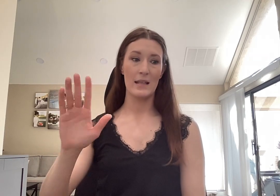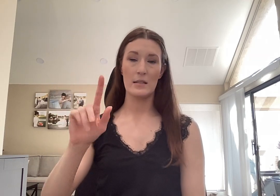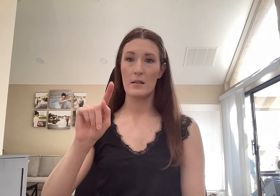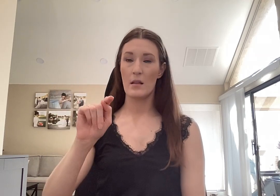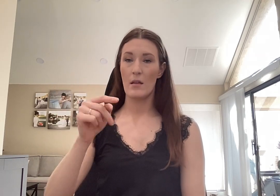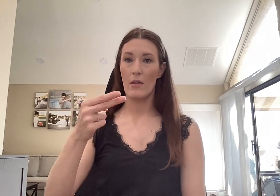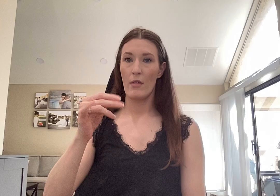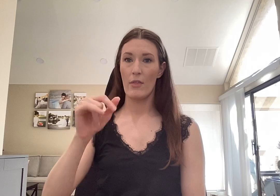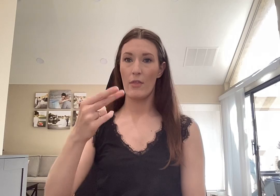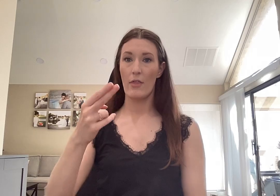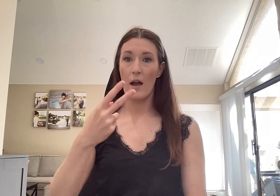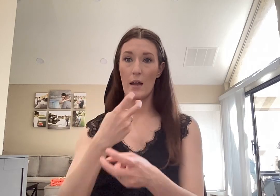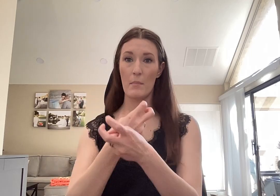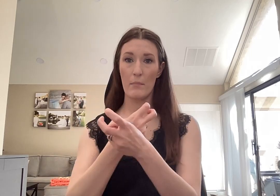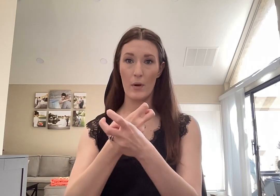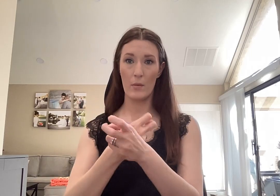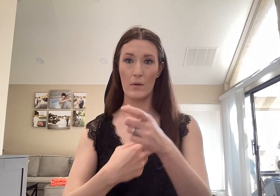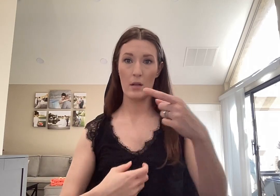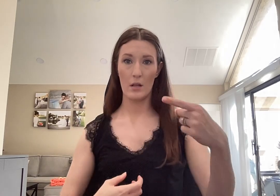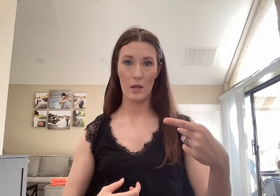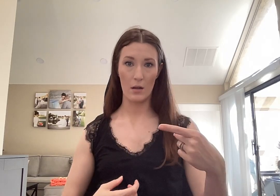His thigh bone here,